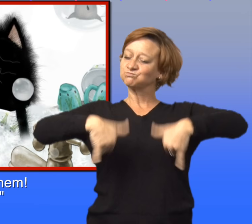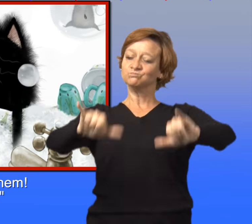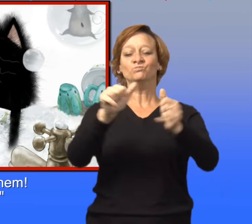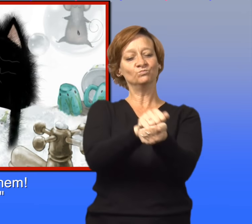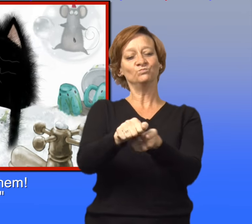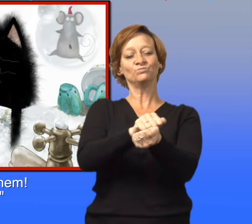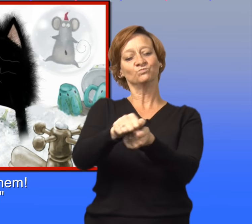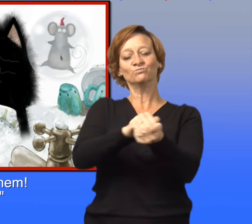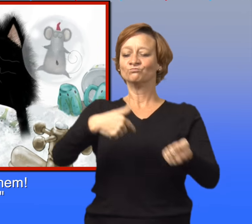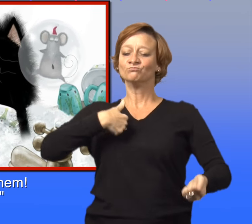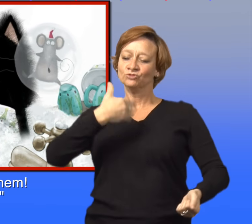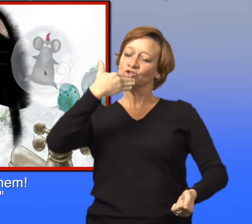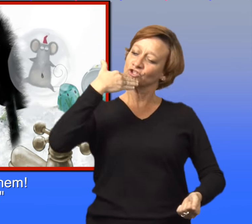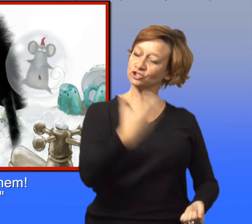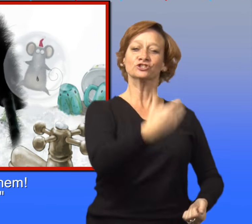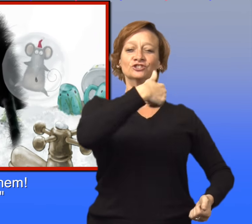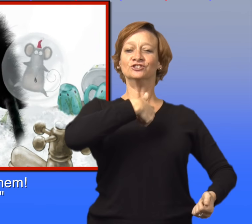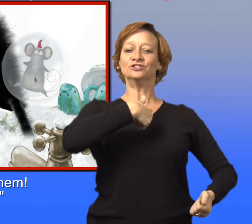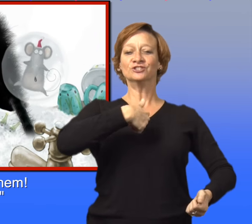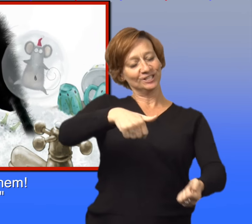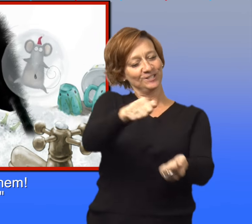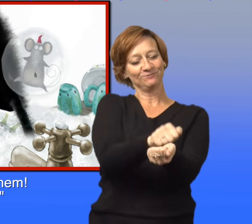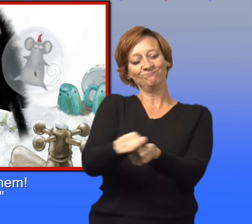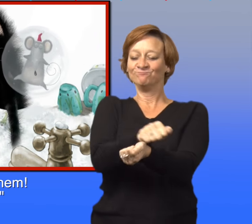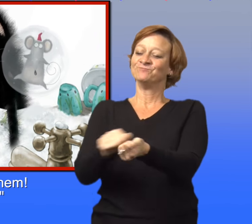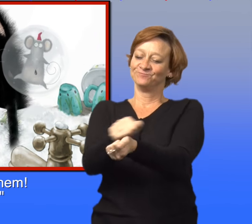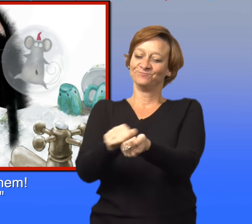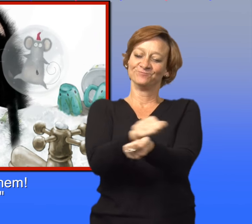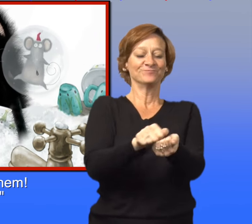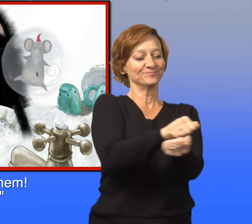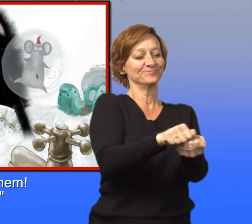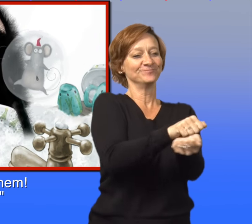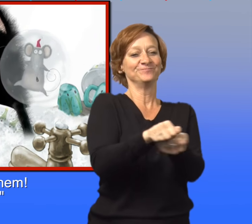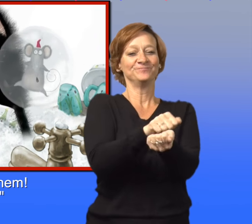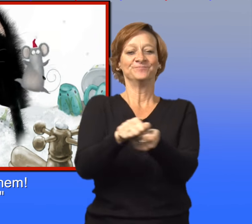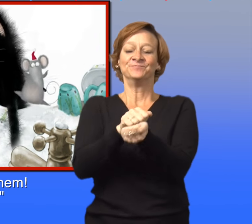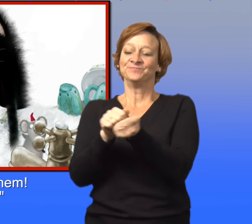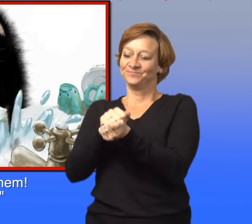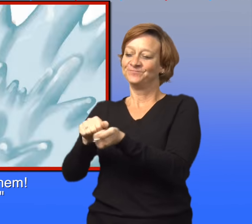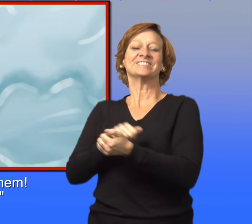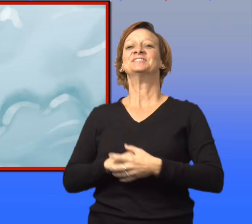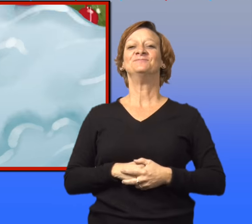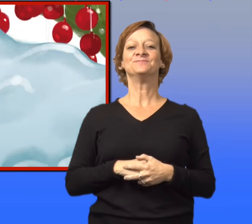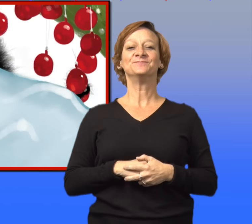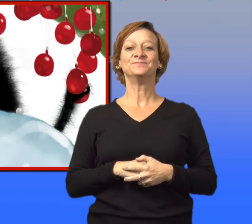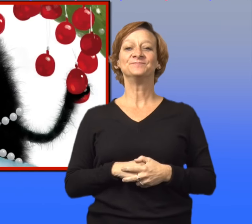And still I washed them. I'm just so good!